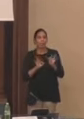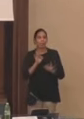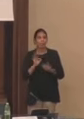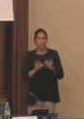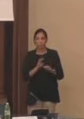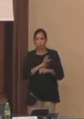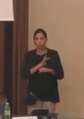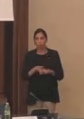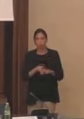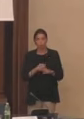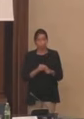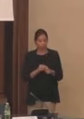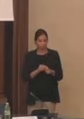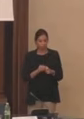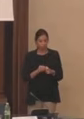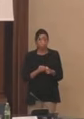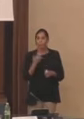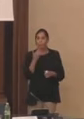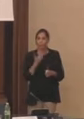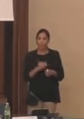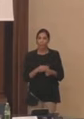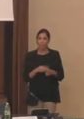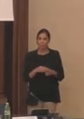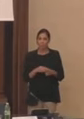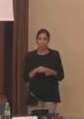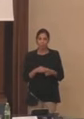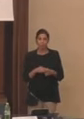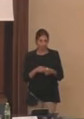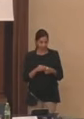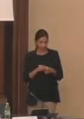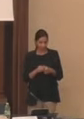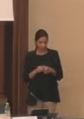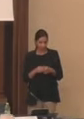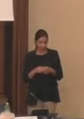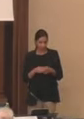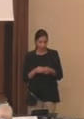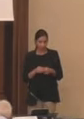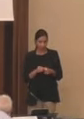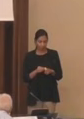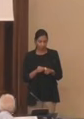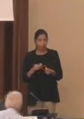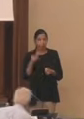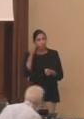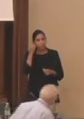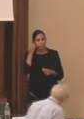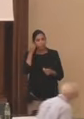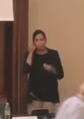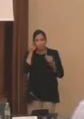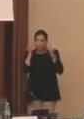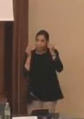last Italian words. Thank you very much. I'm Roberta Lacerda de Miranda Dantas, a Brazilian physician board